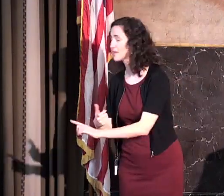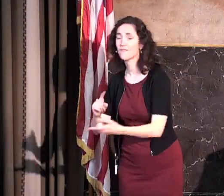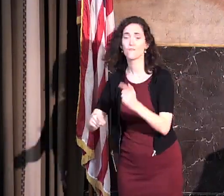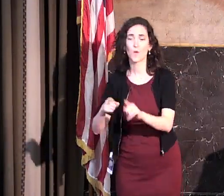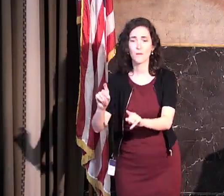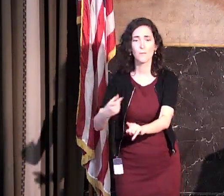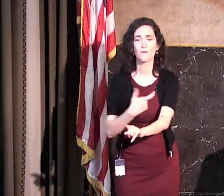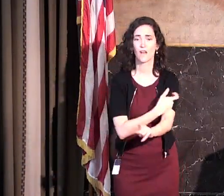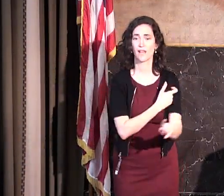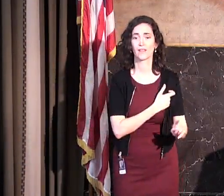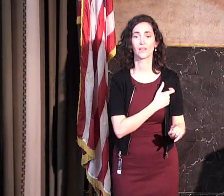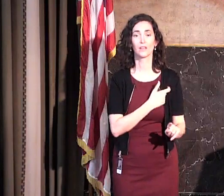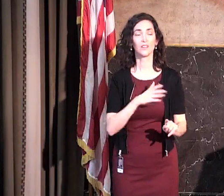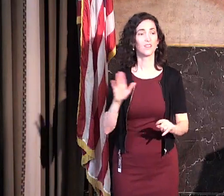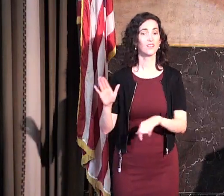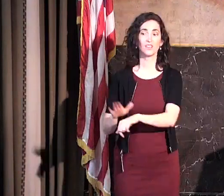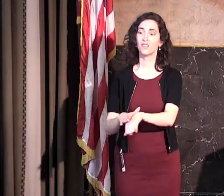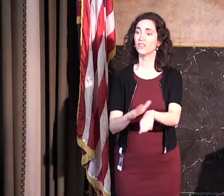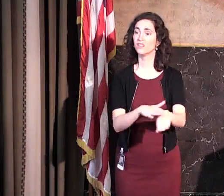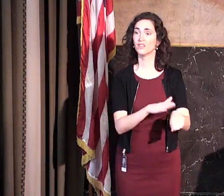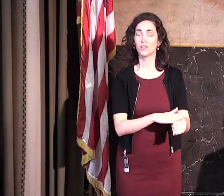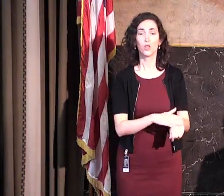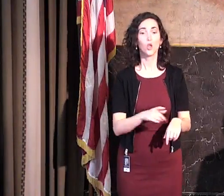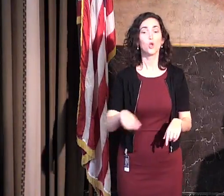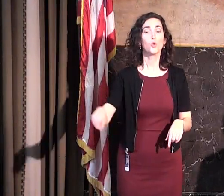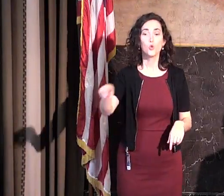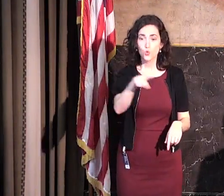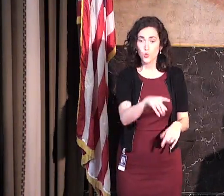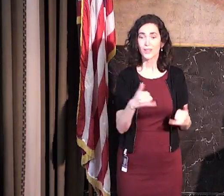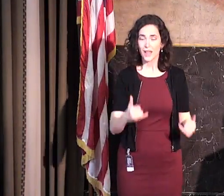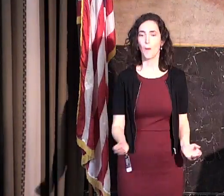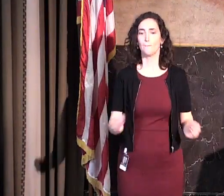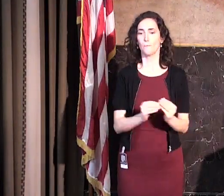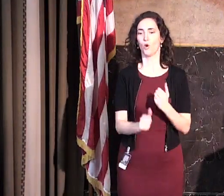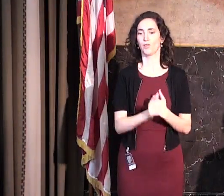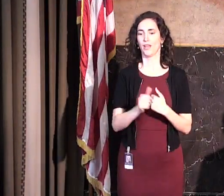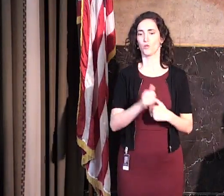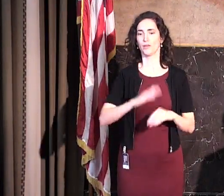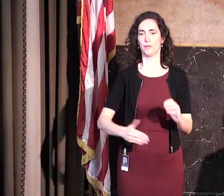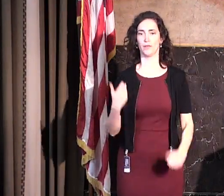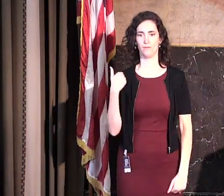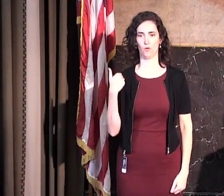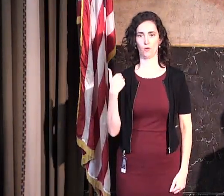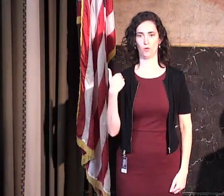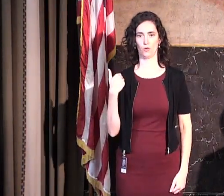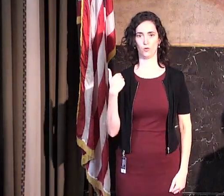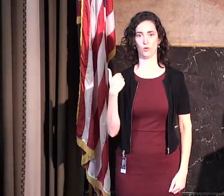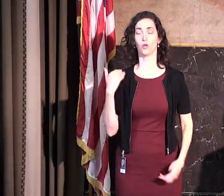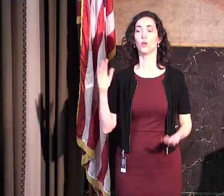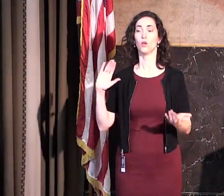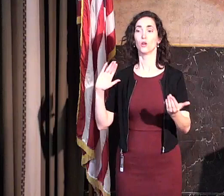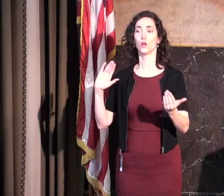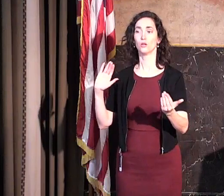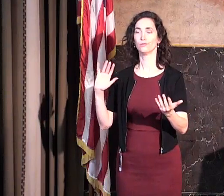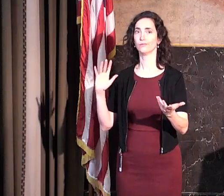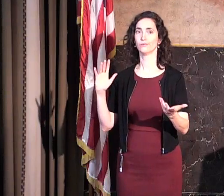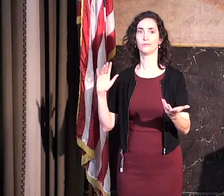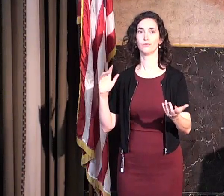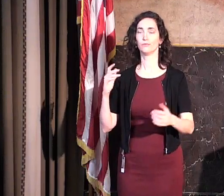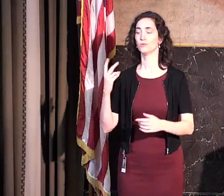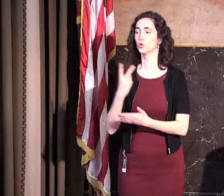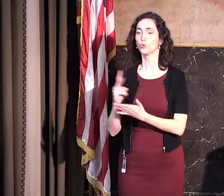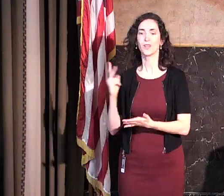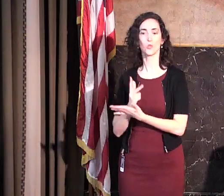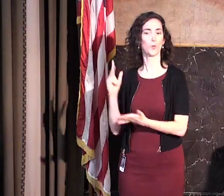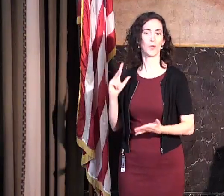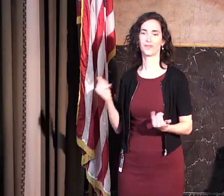risk out there to you is higher, significantly higher now in Louisiana than it was even 2 or 3 weeks